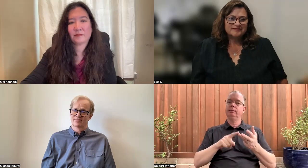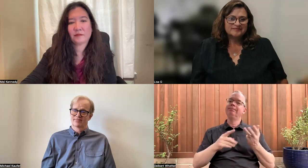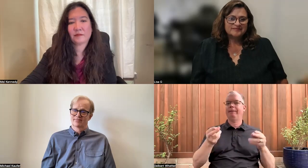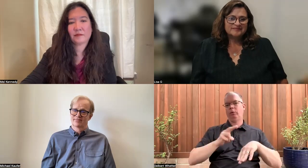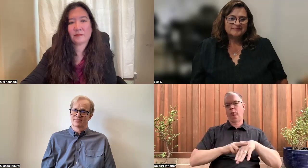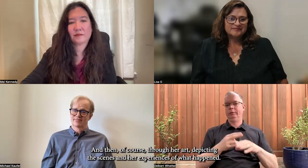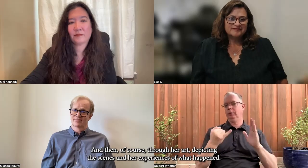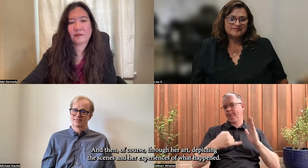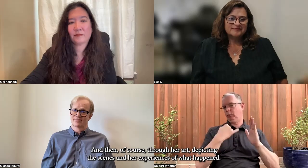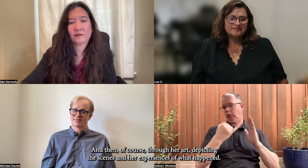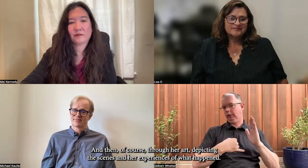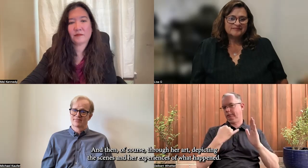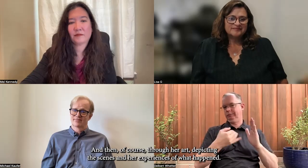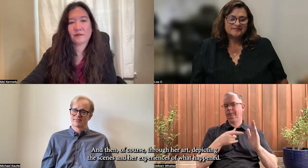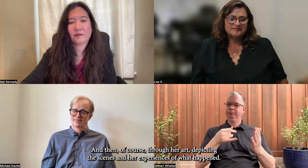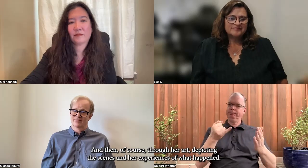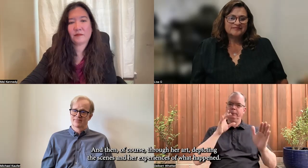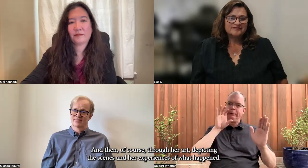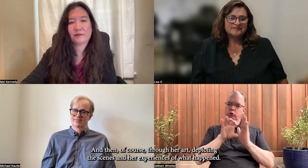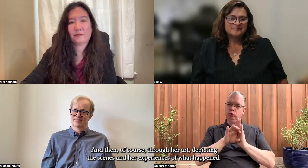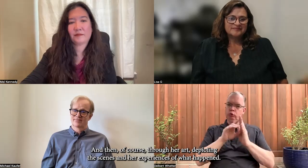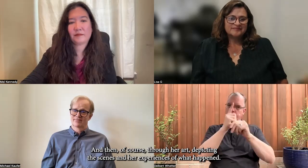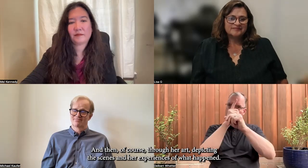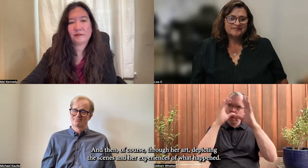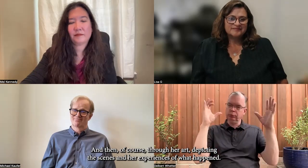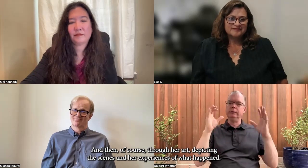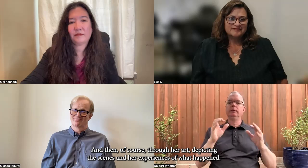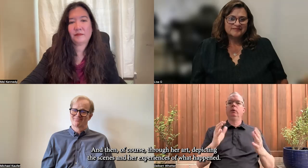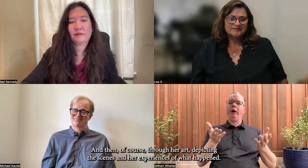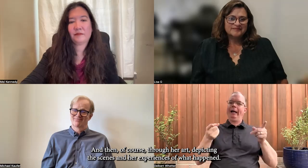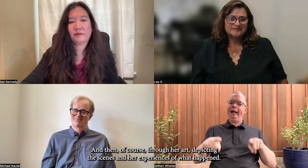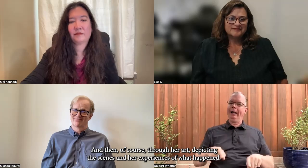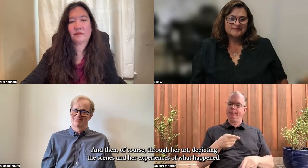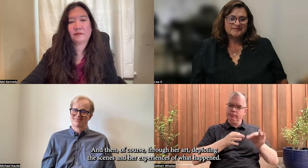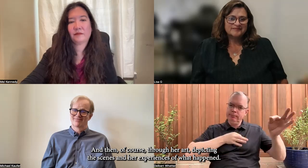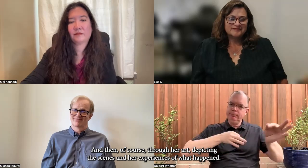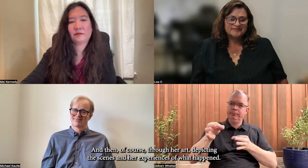And then, of course, through her art, depicting the scenes and her experiences of what happened.